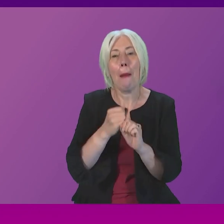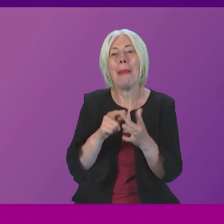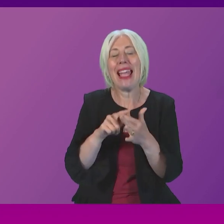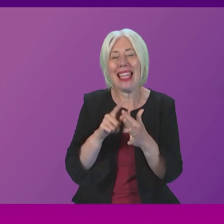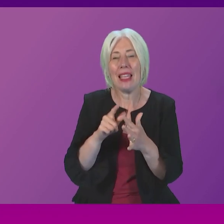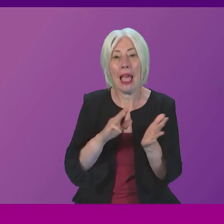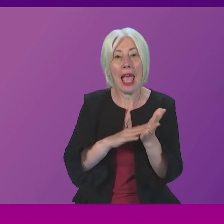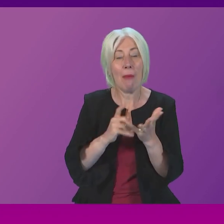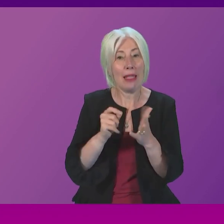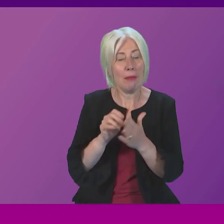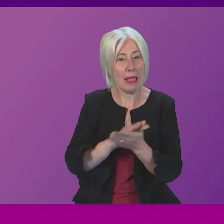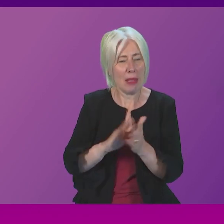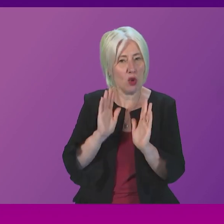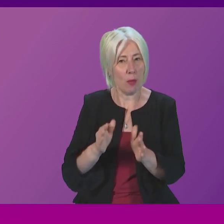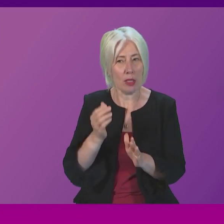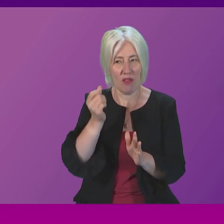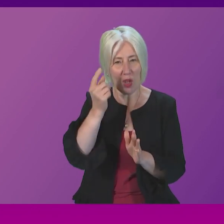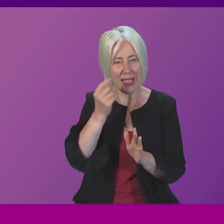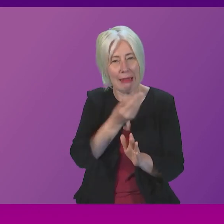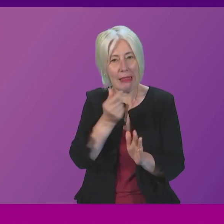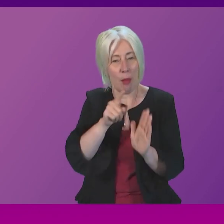MSP requires an understanding of law.